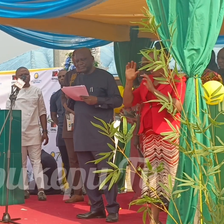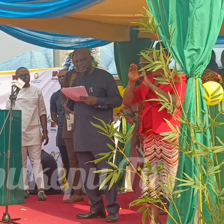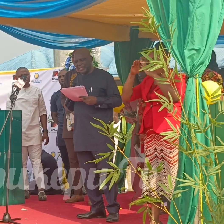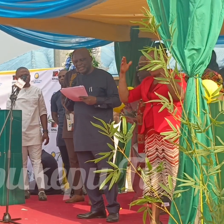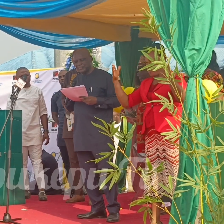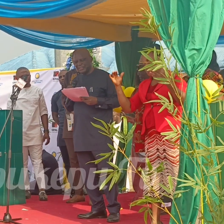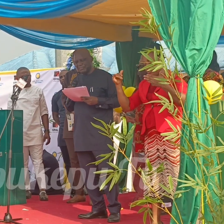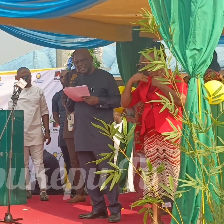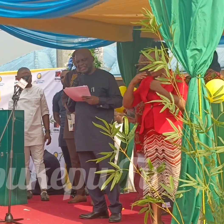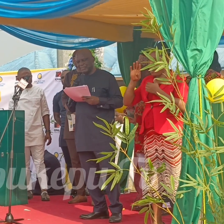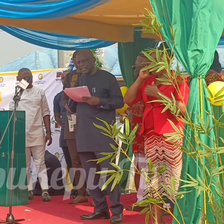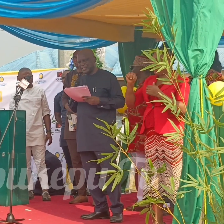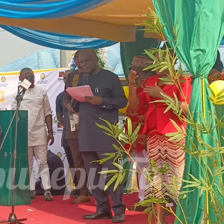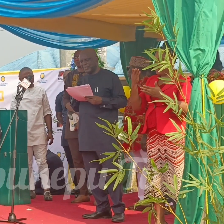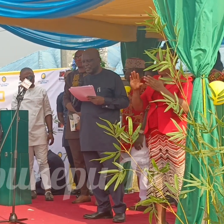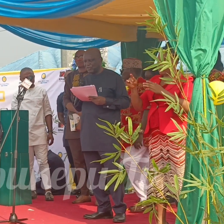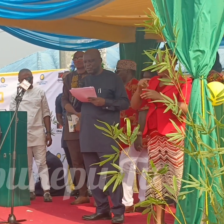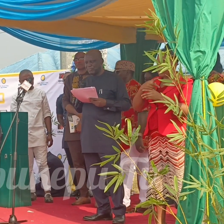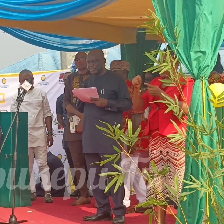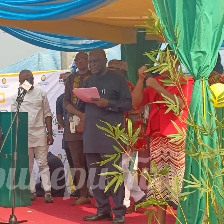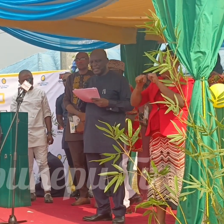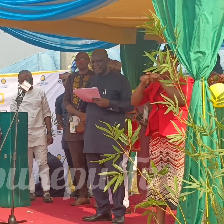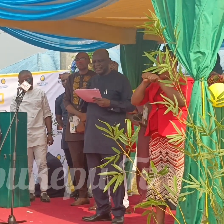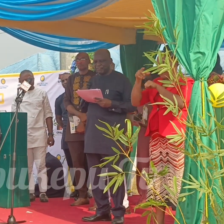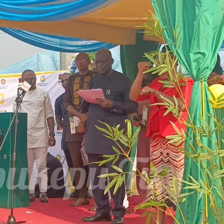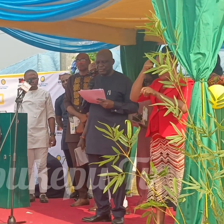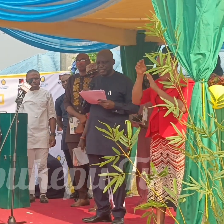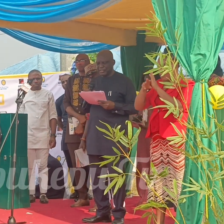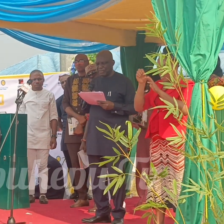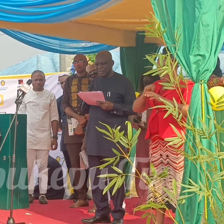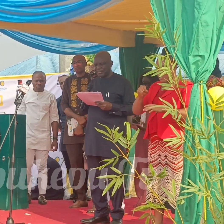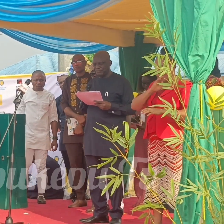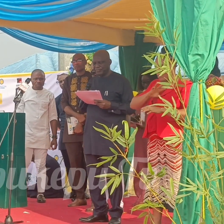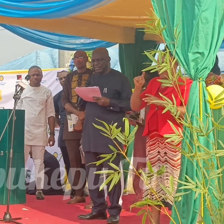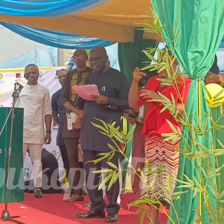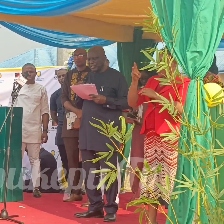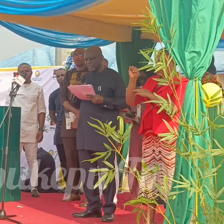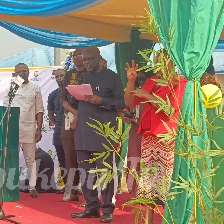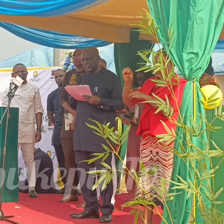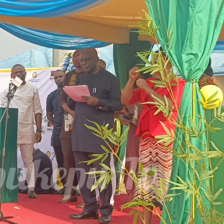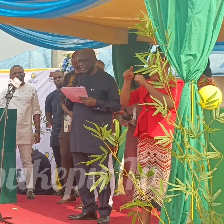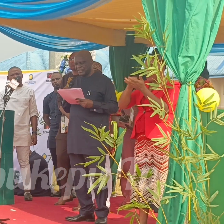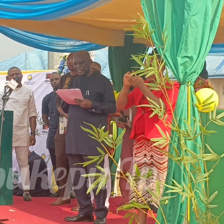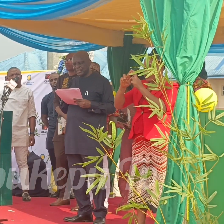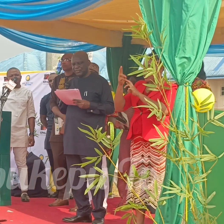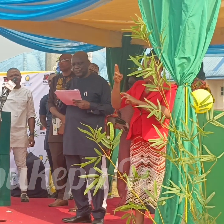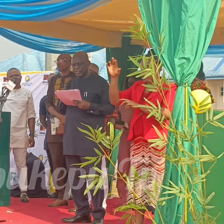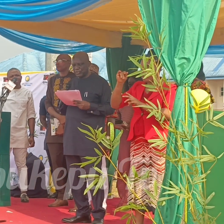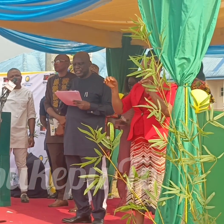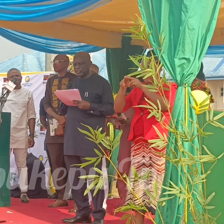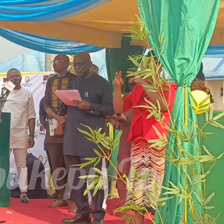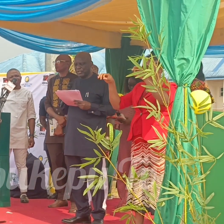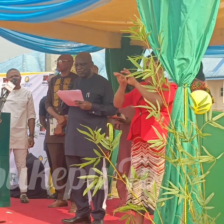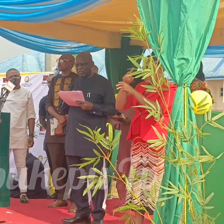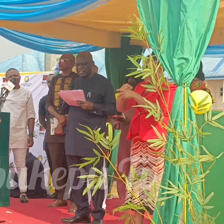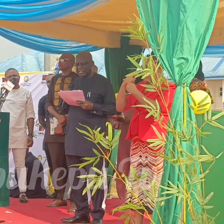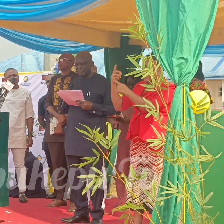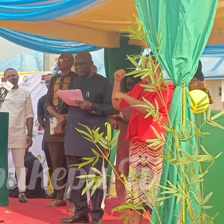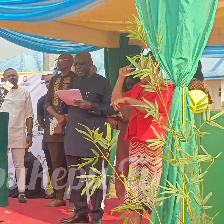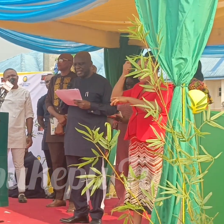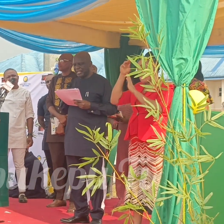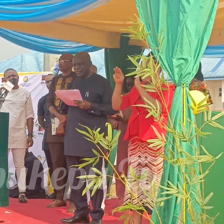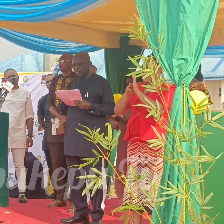commissioning has been seamlessly managed by the government and the staff of Geometric Power. This relationship is critical for the success of a